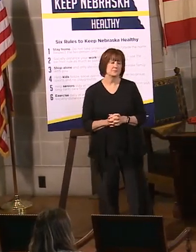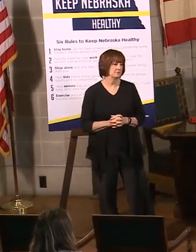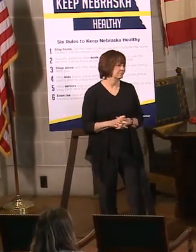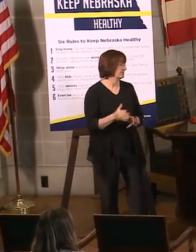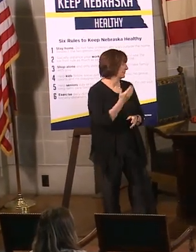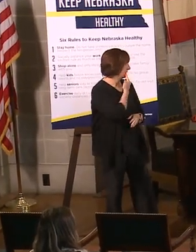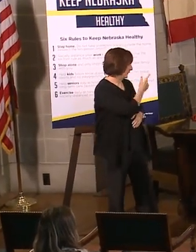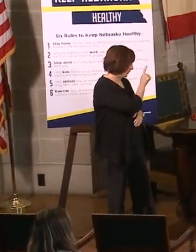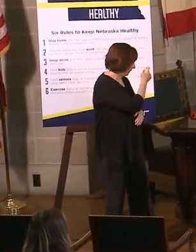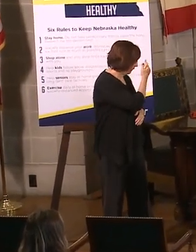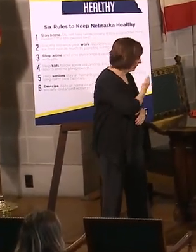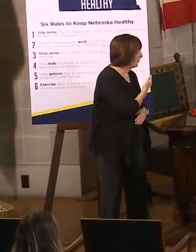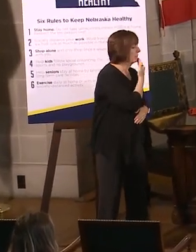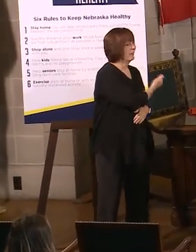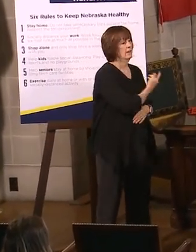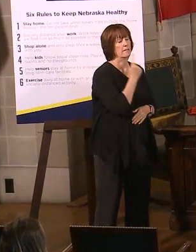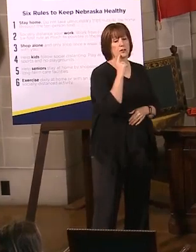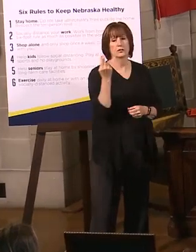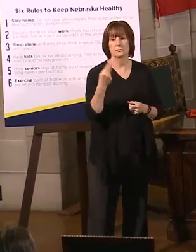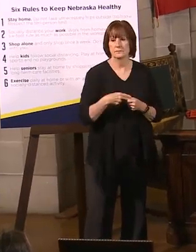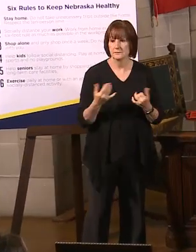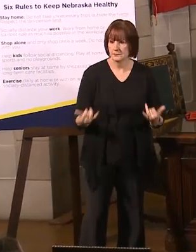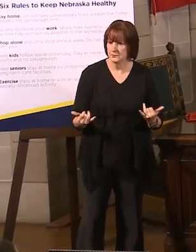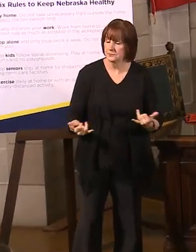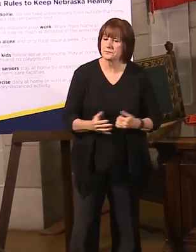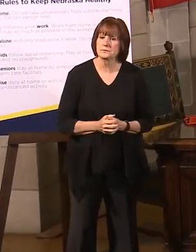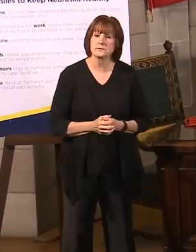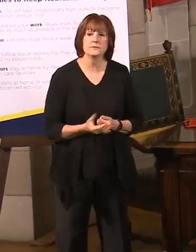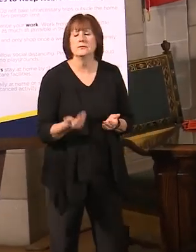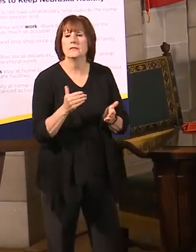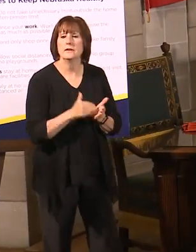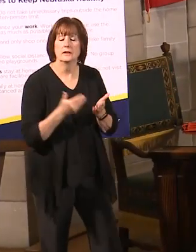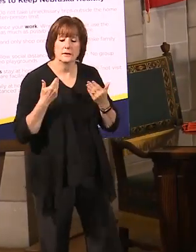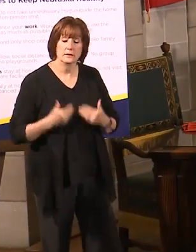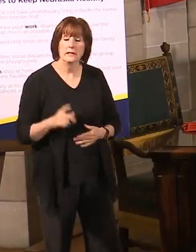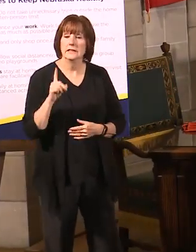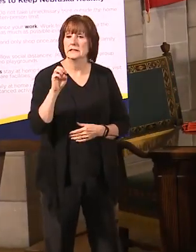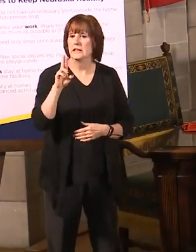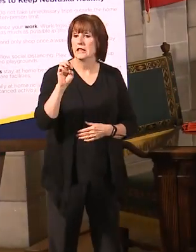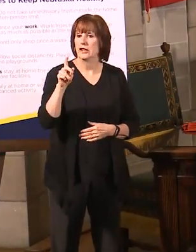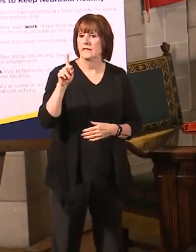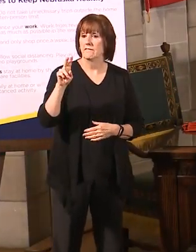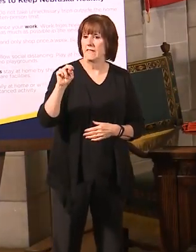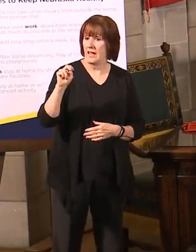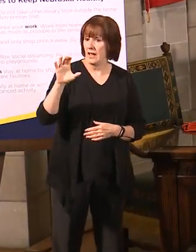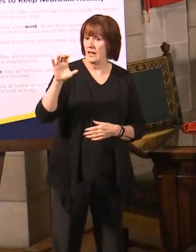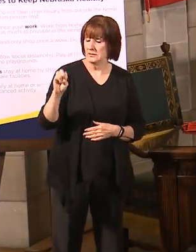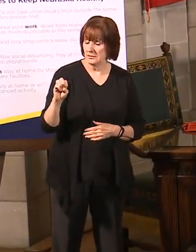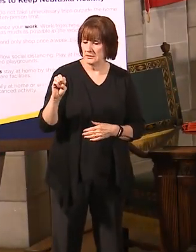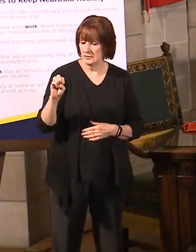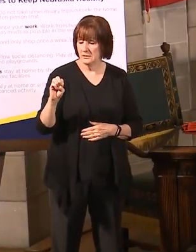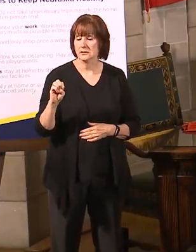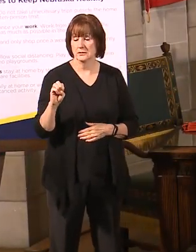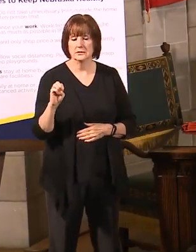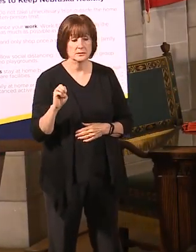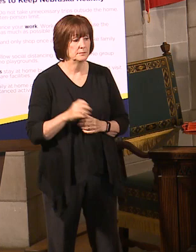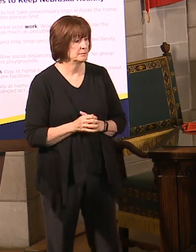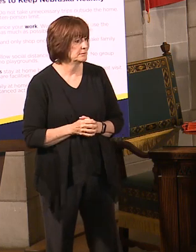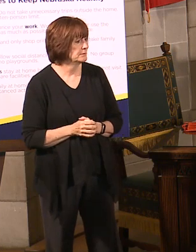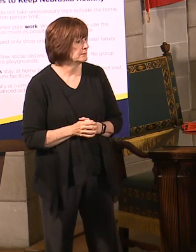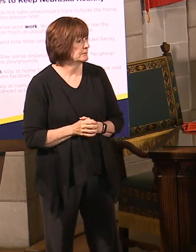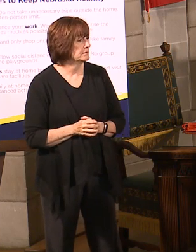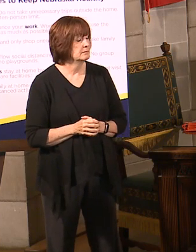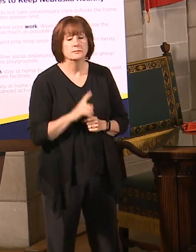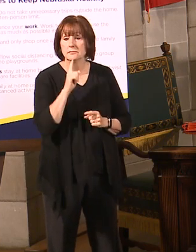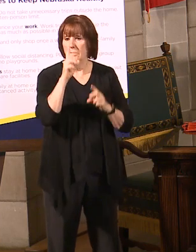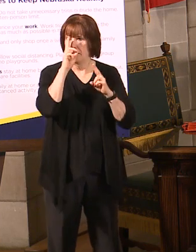Thank you, Governor. Appreciate being here with you this afternoon. Again, Derek Vance, president at CHI Health St. Elizabeth and Nebraska Heart. And